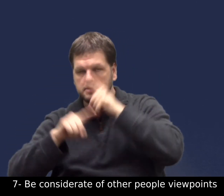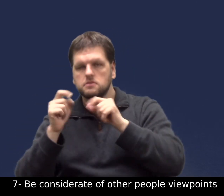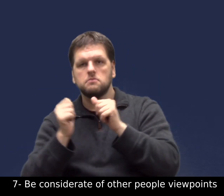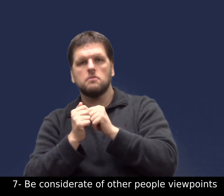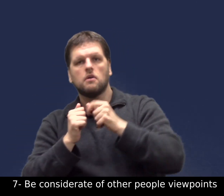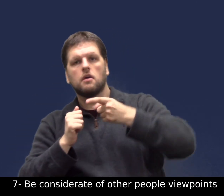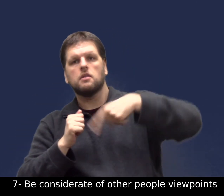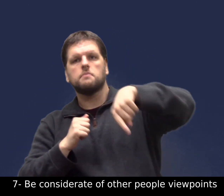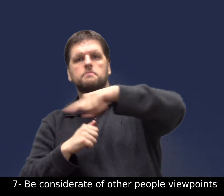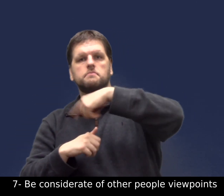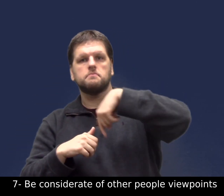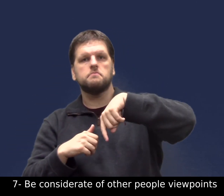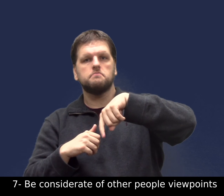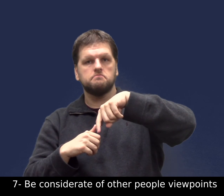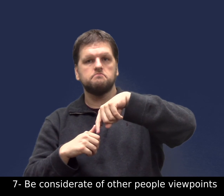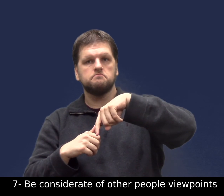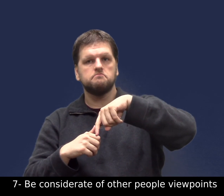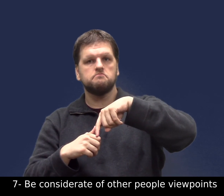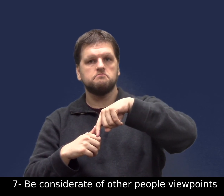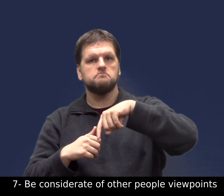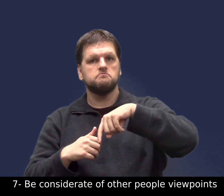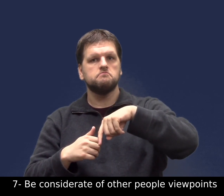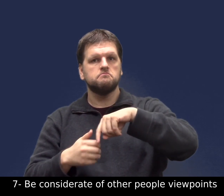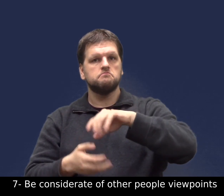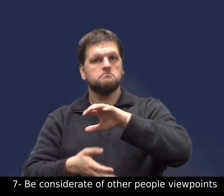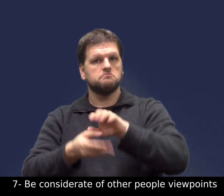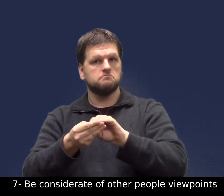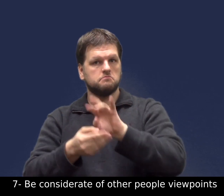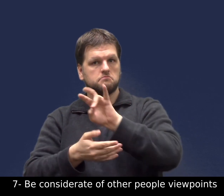of other people's viewpoints.